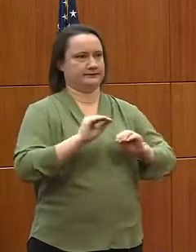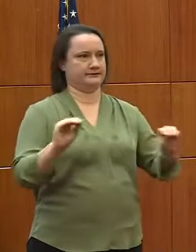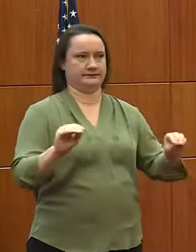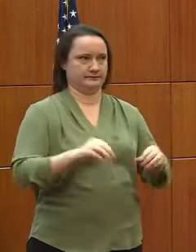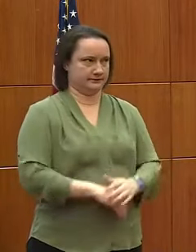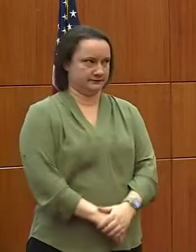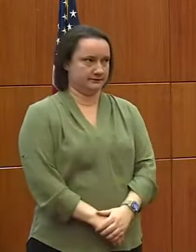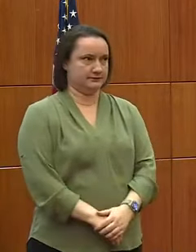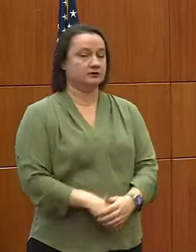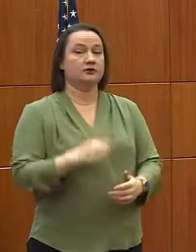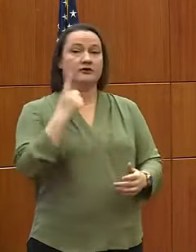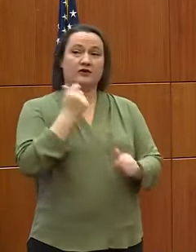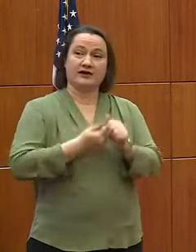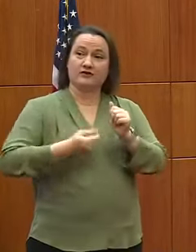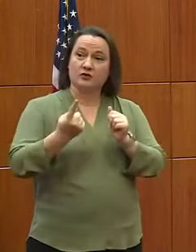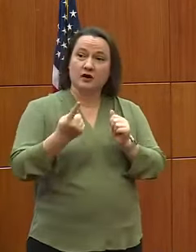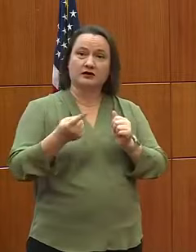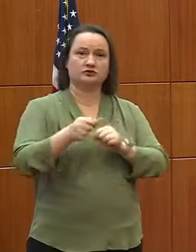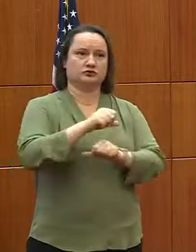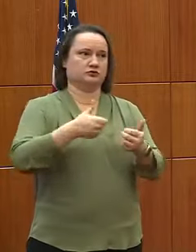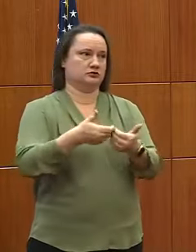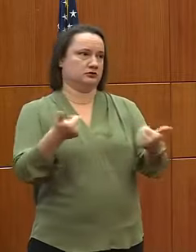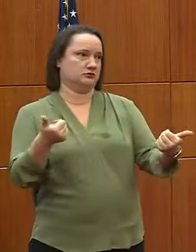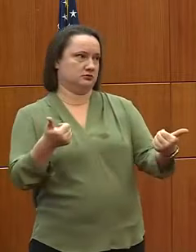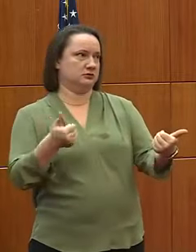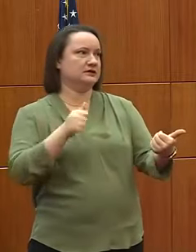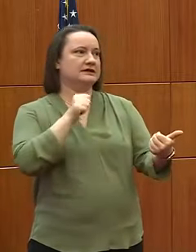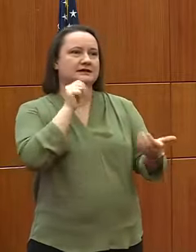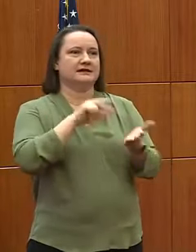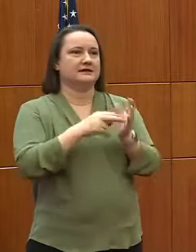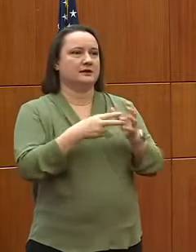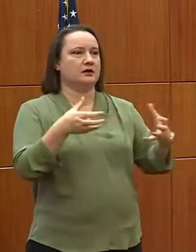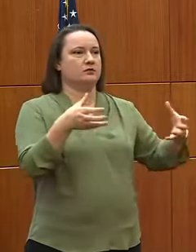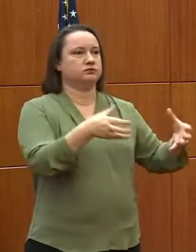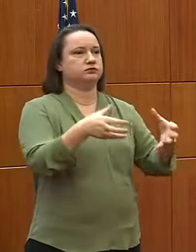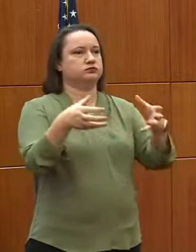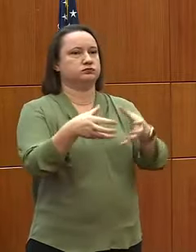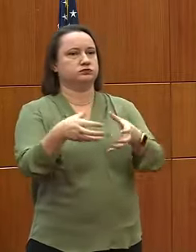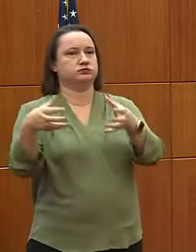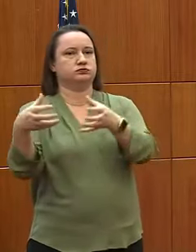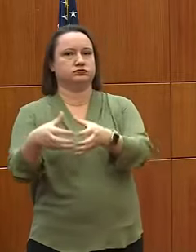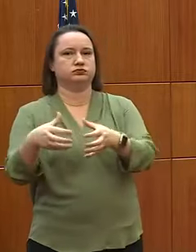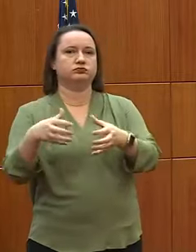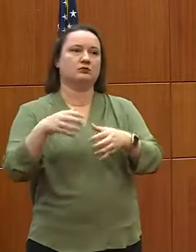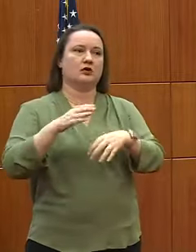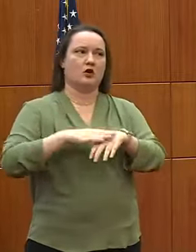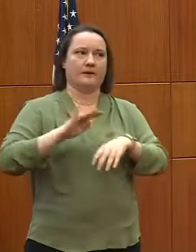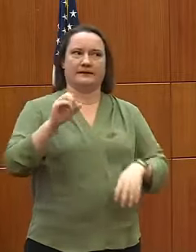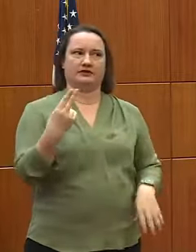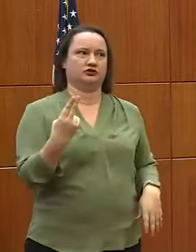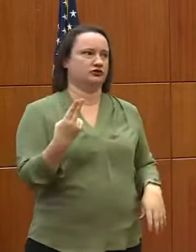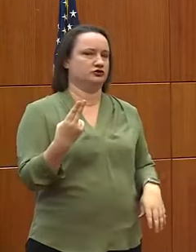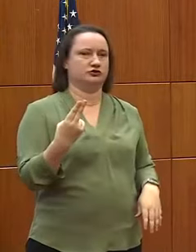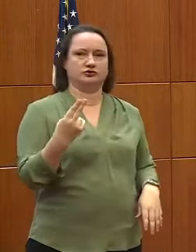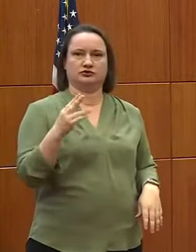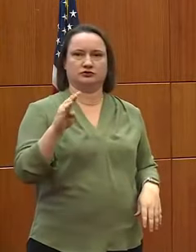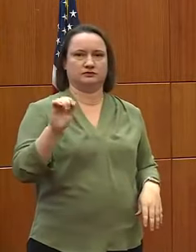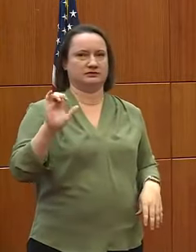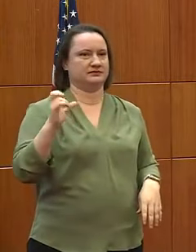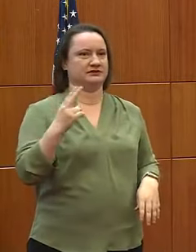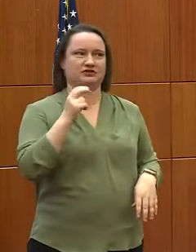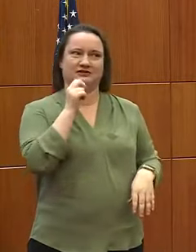everyone, social distancing does not mean congregating on a crowded beach. This